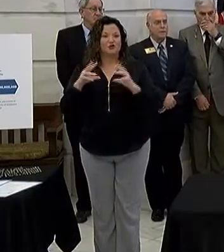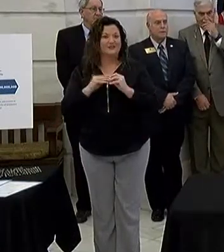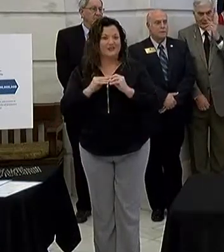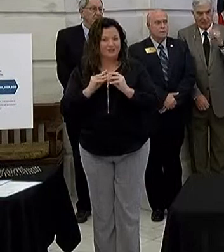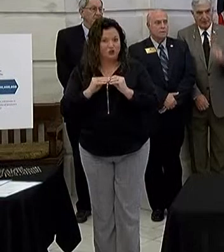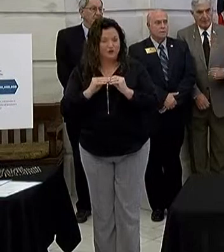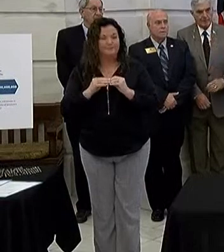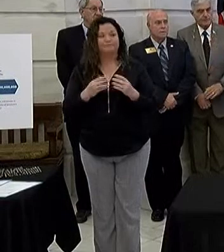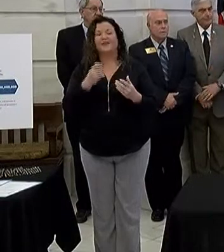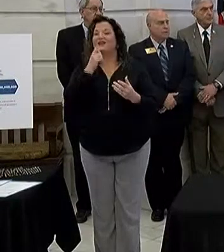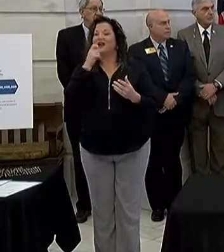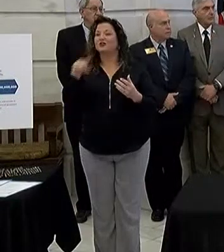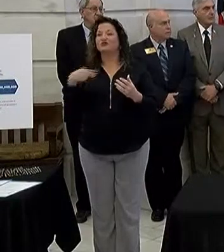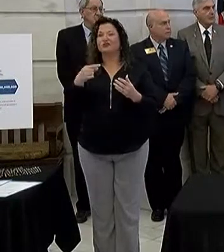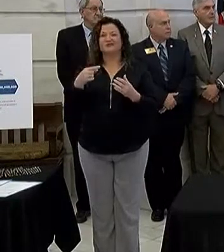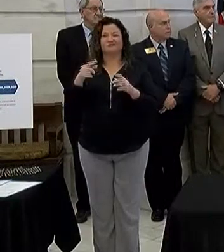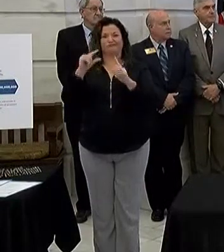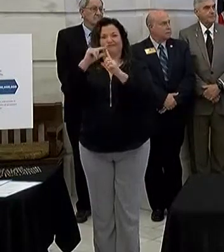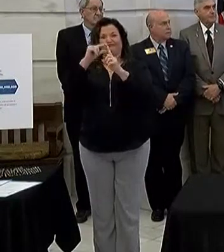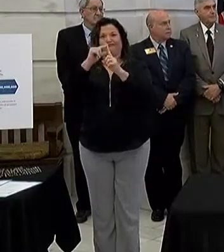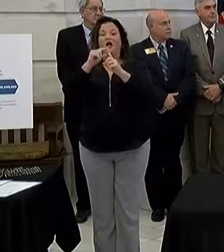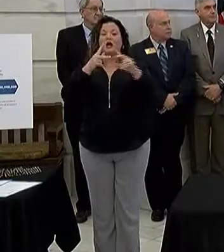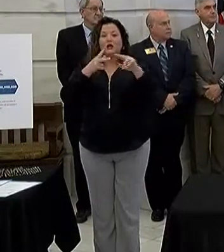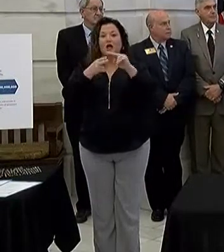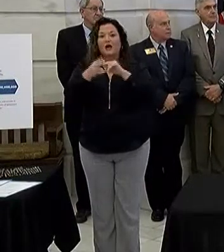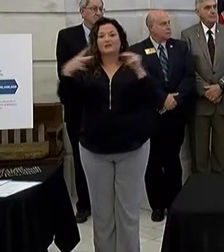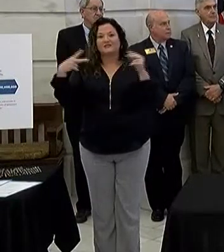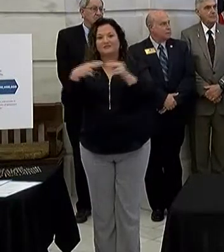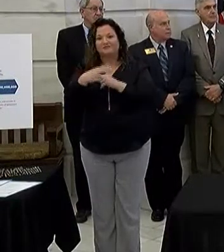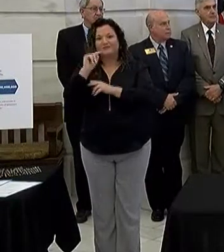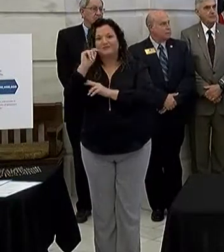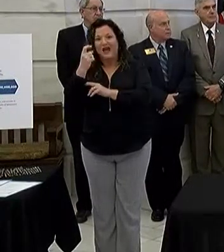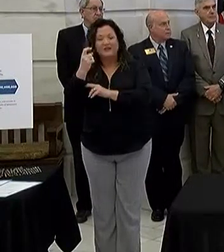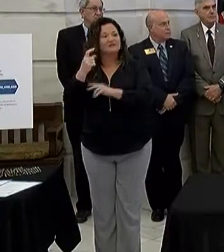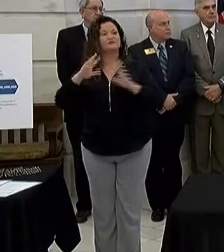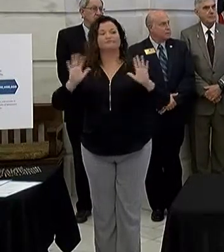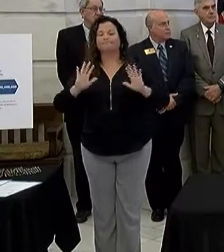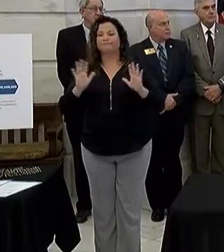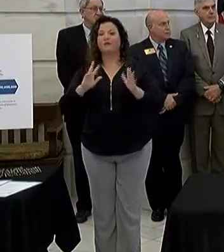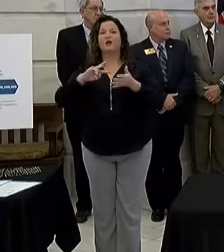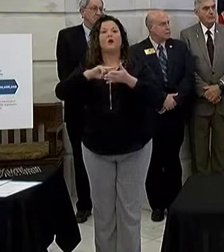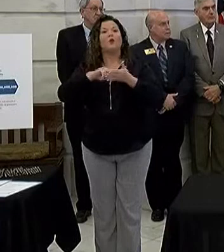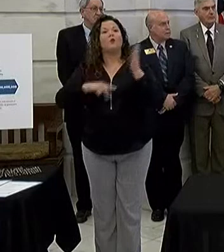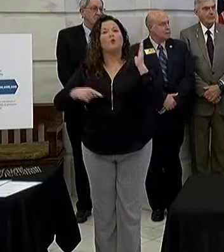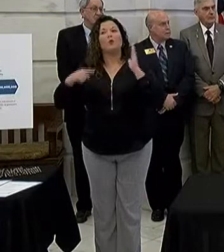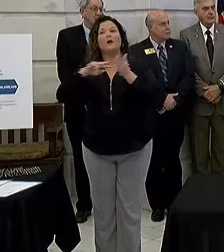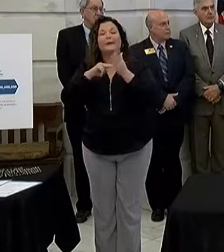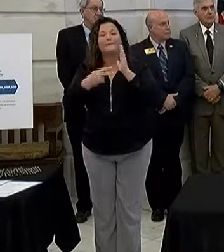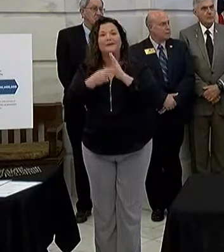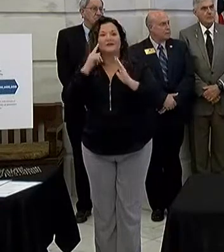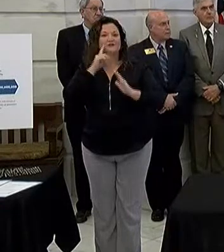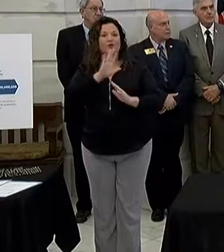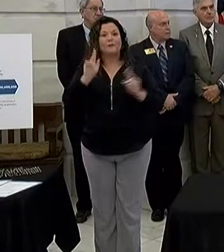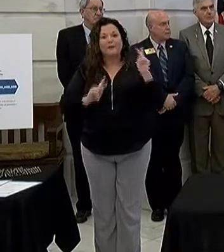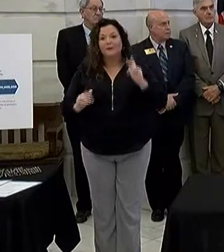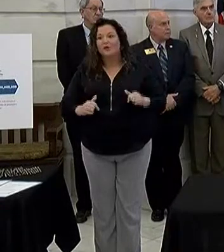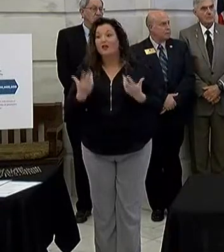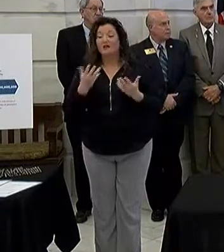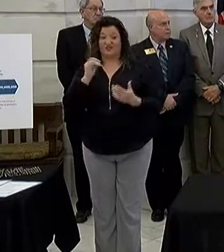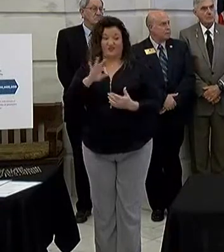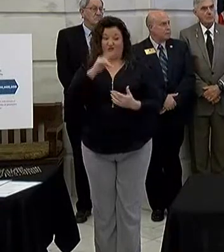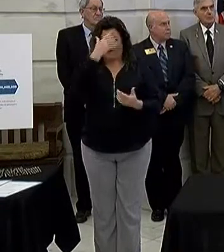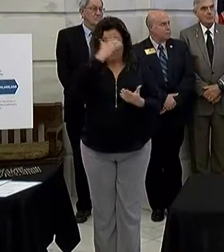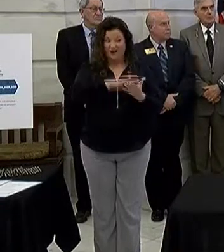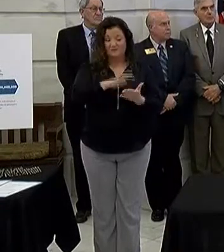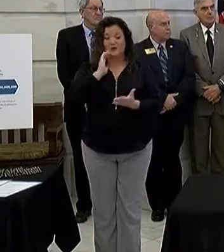just about the term cutting taxes. It is about what it means in people's lives. And if you have a husband and wife